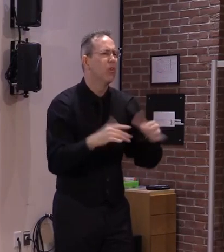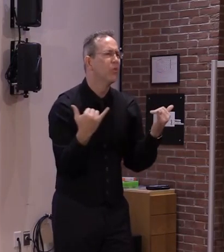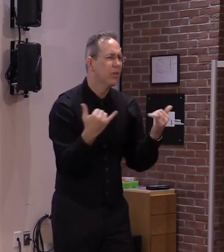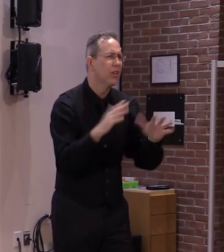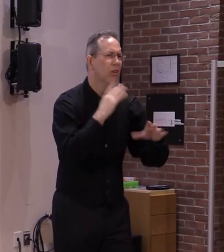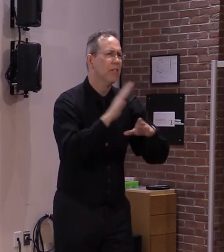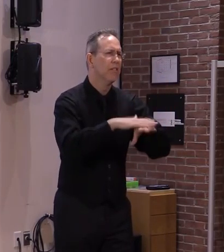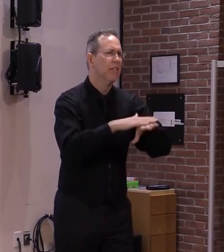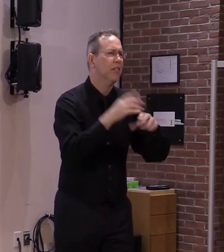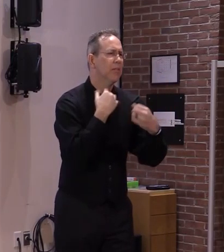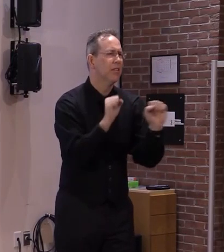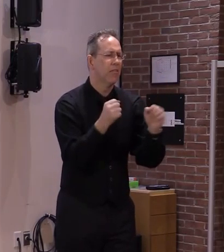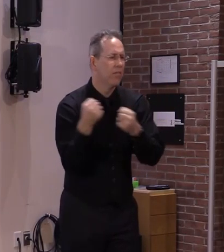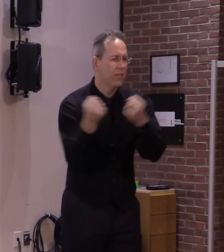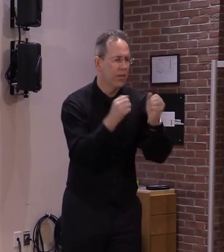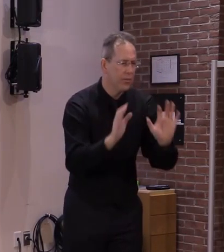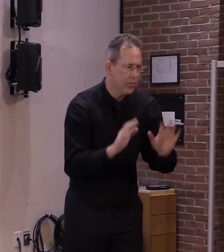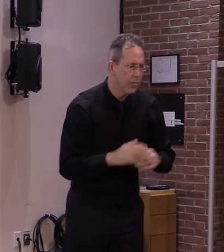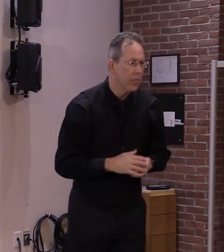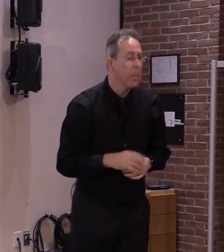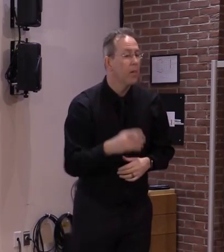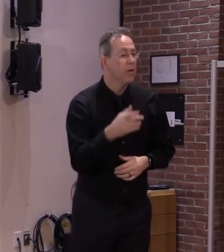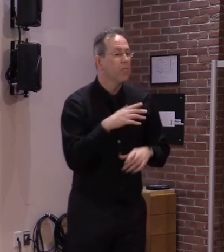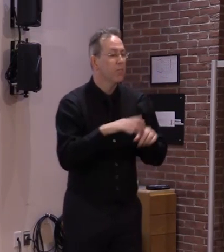855-722-7878. That's